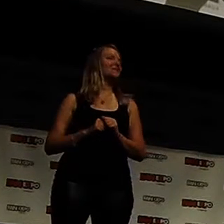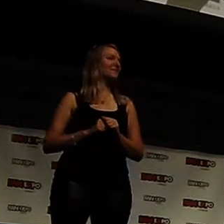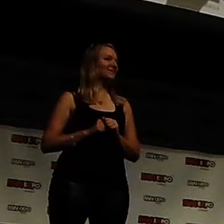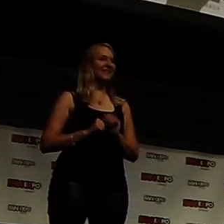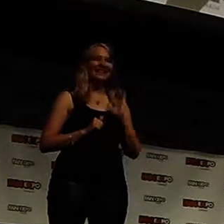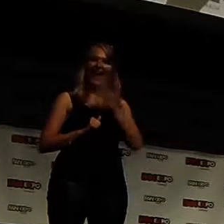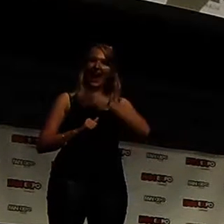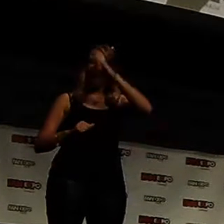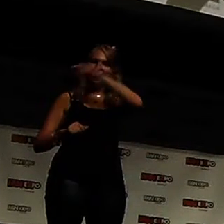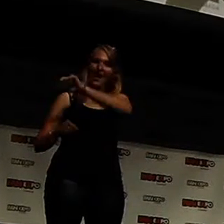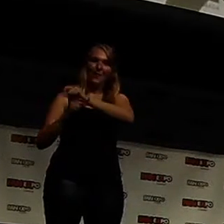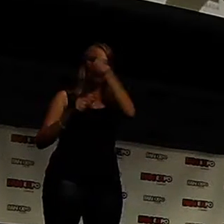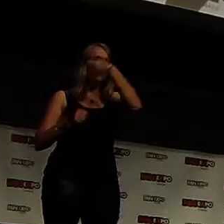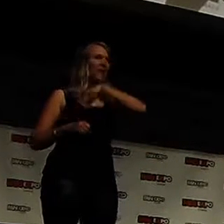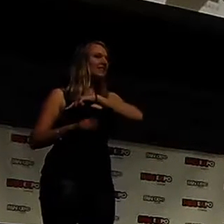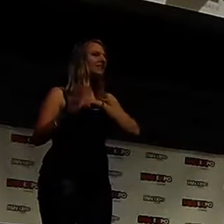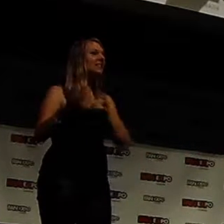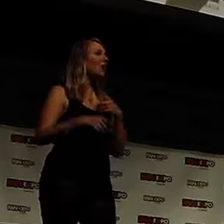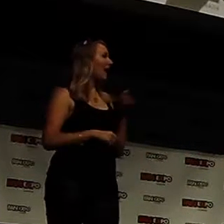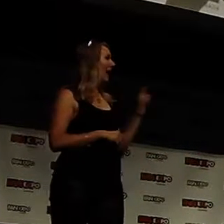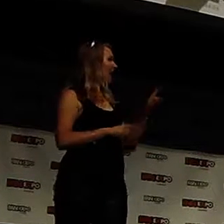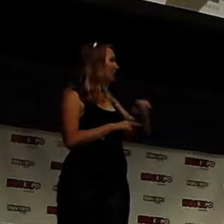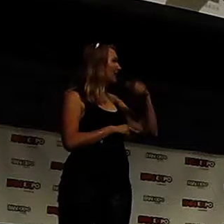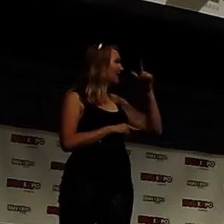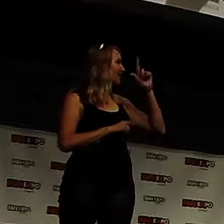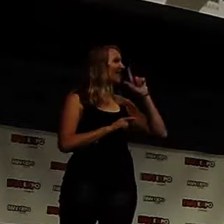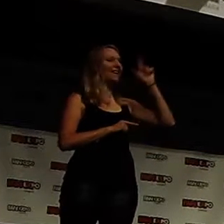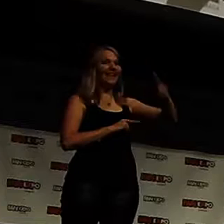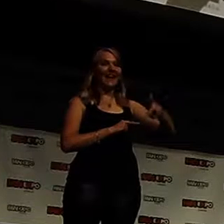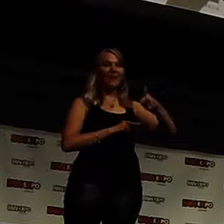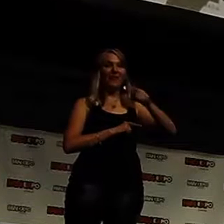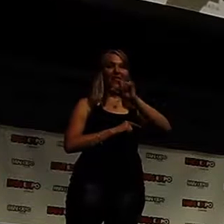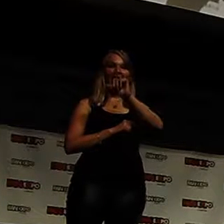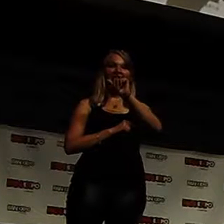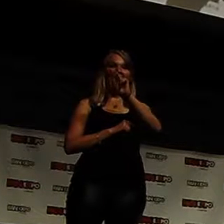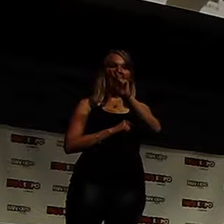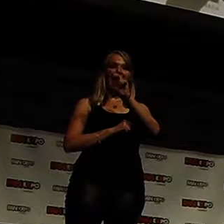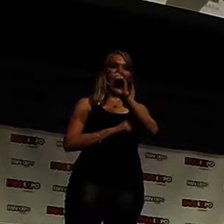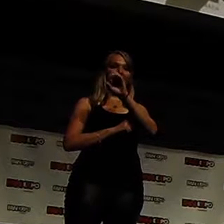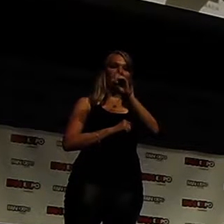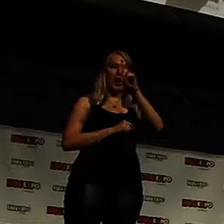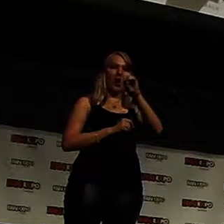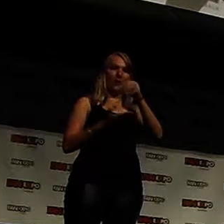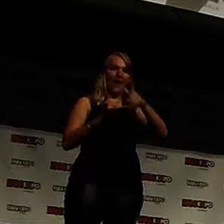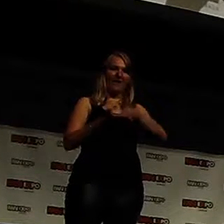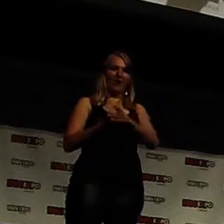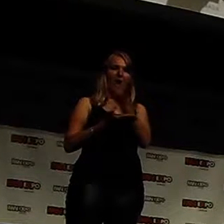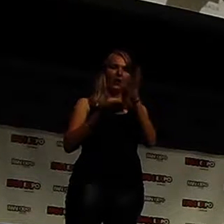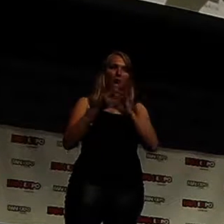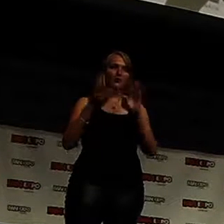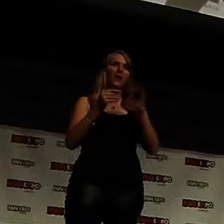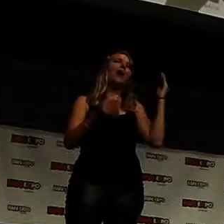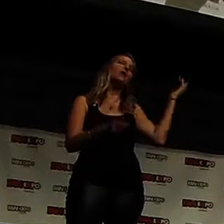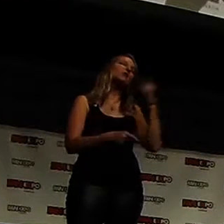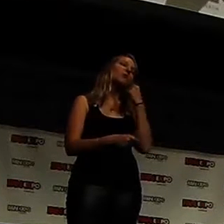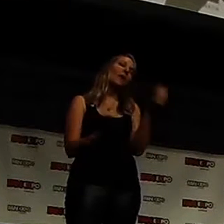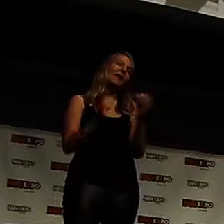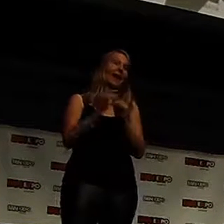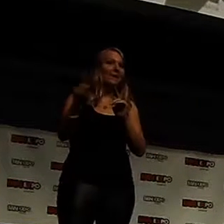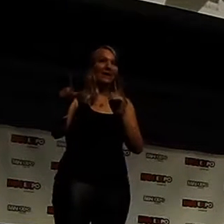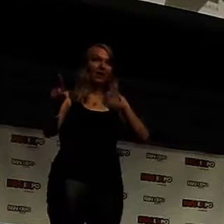ask you later in this hour to retell the avocado story, if you would, but we could save that because I know you probably told that before. It's a great story, man. I haven't heard